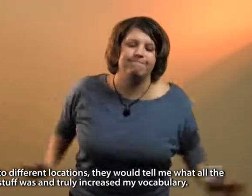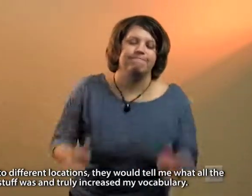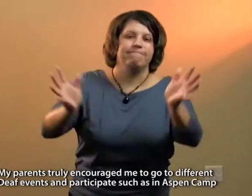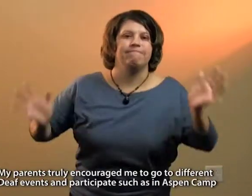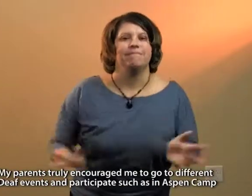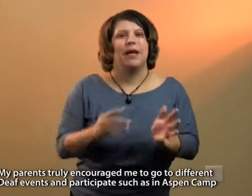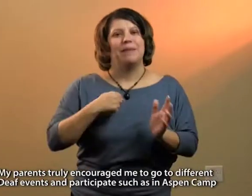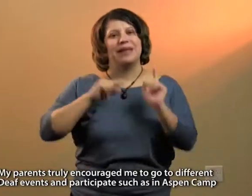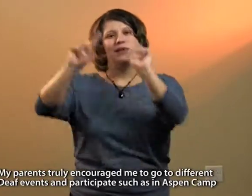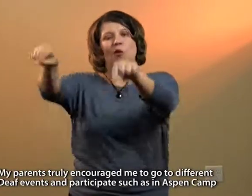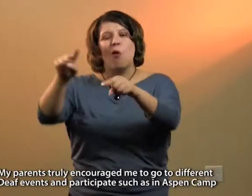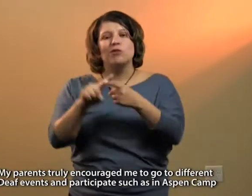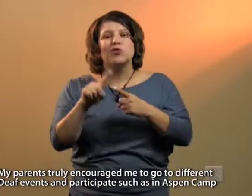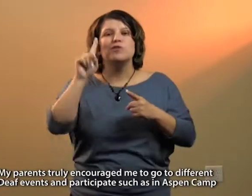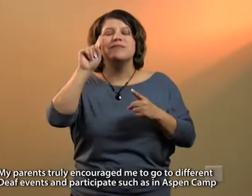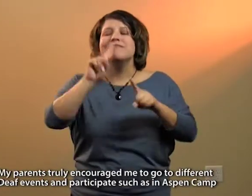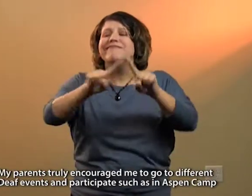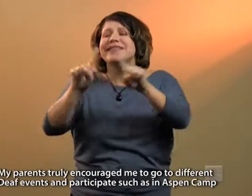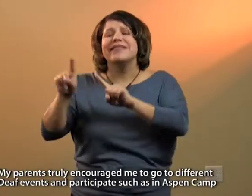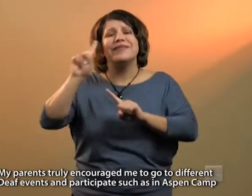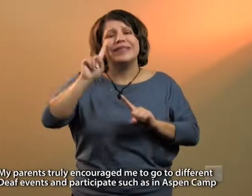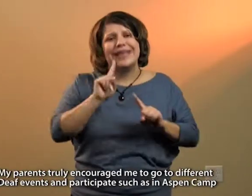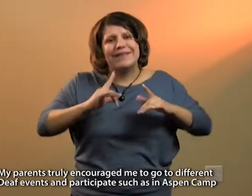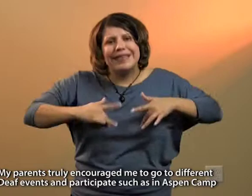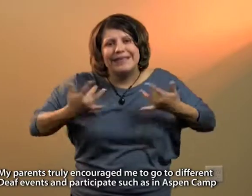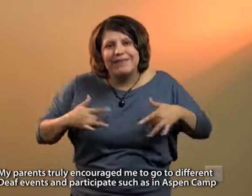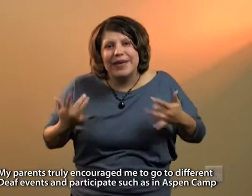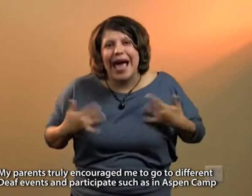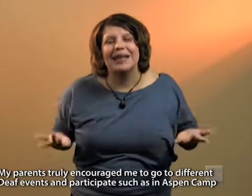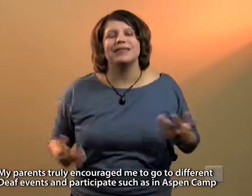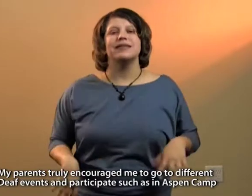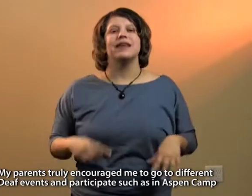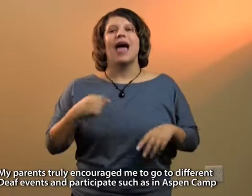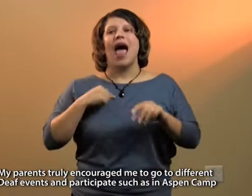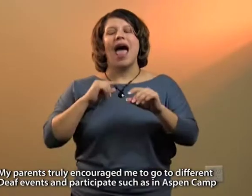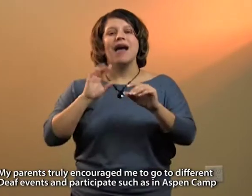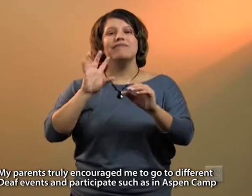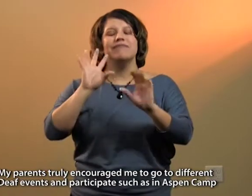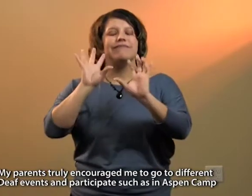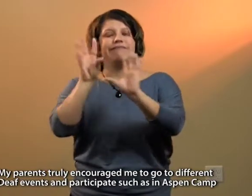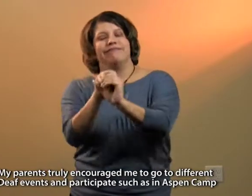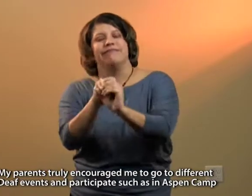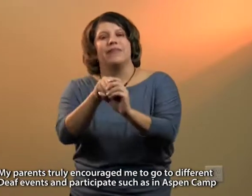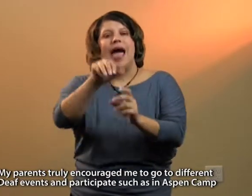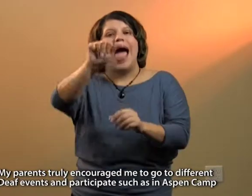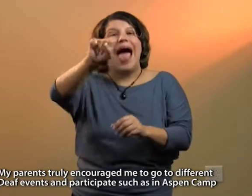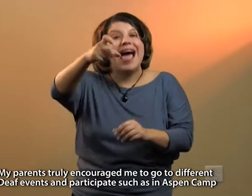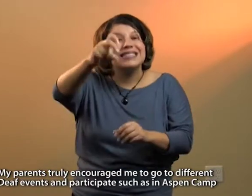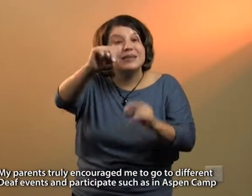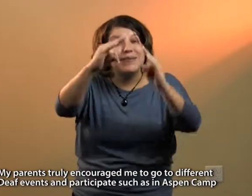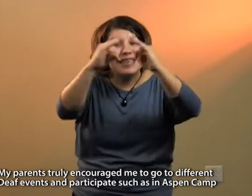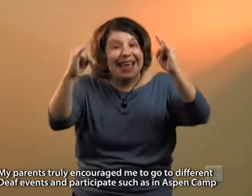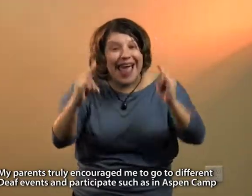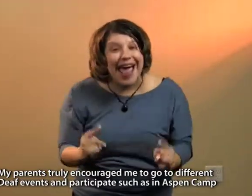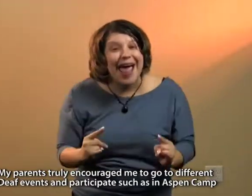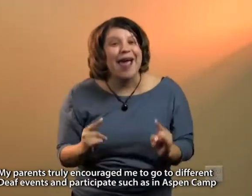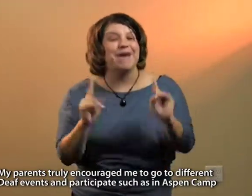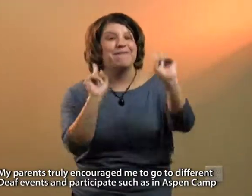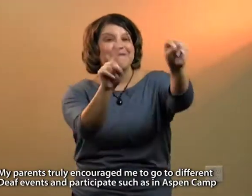And my parents truly encouraged me To go to different deaf events And participate such as